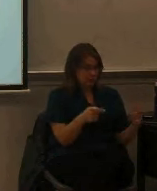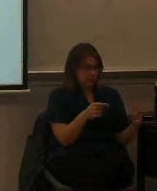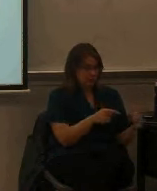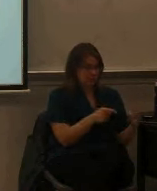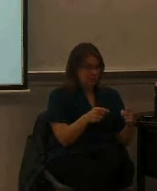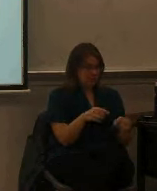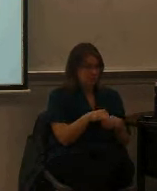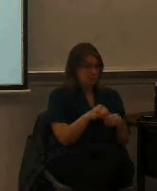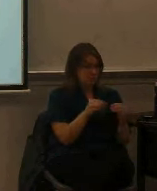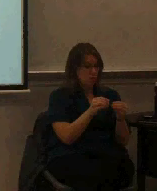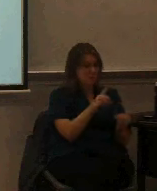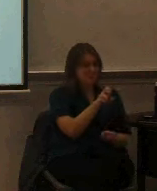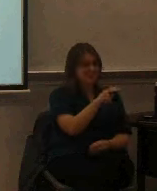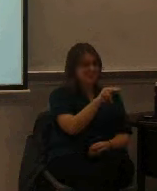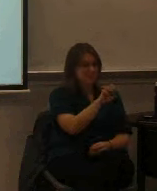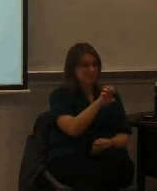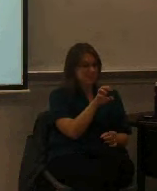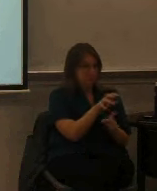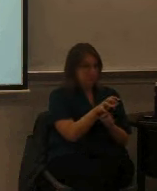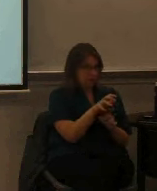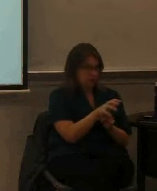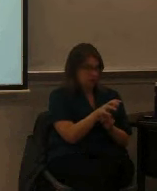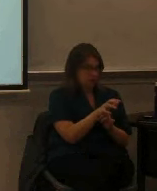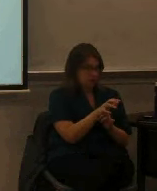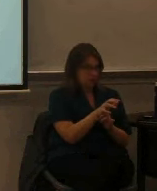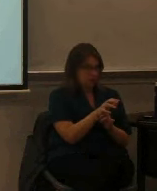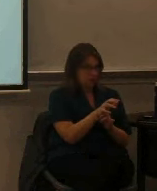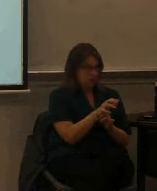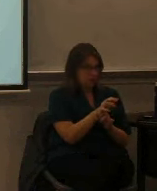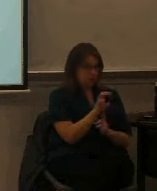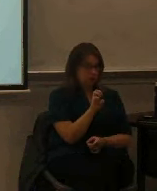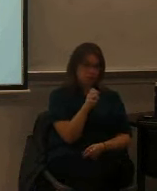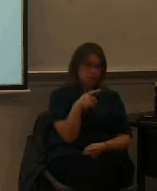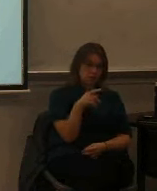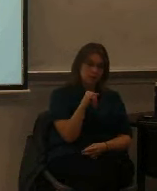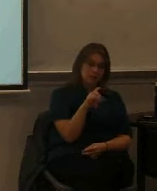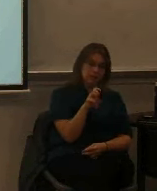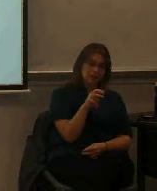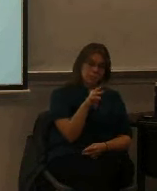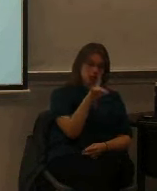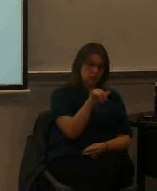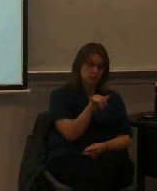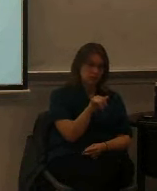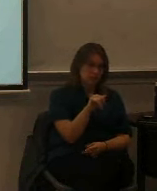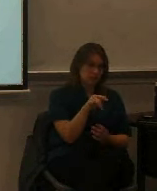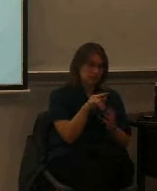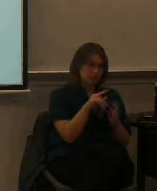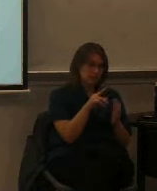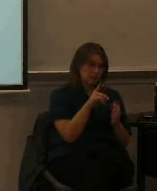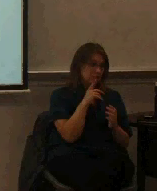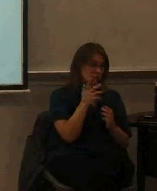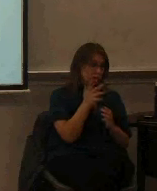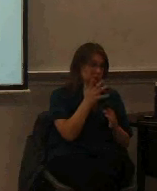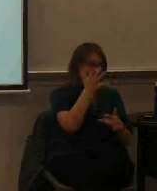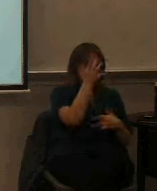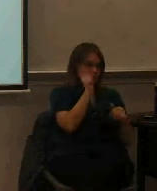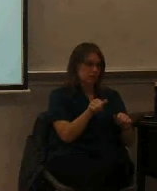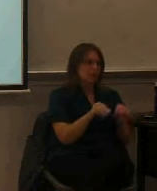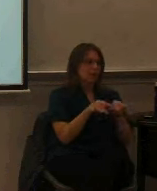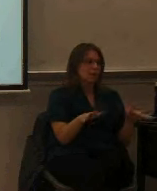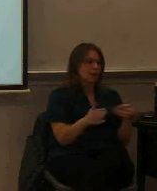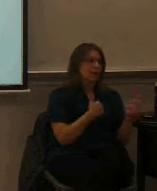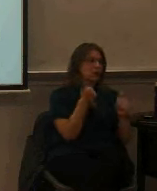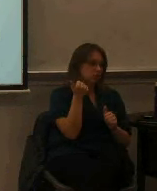in more dense populations, that the epidemiology is such that diseases can pass more readily among them,